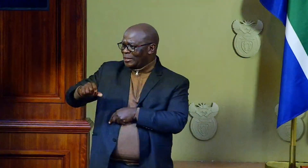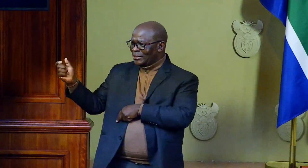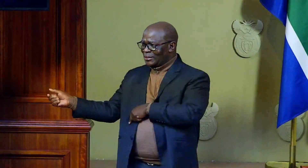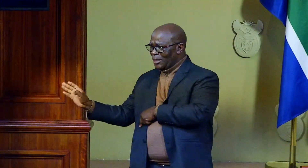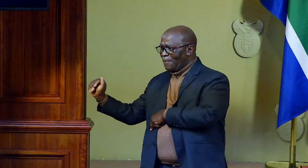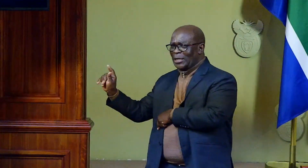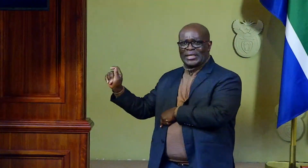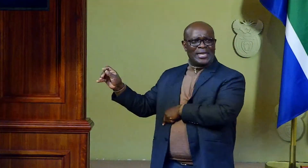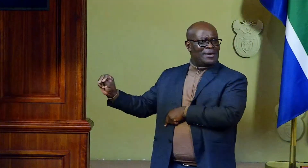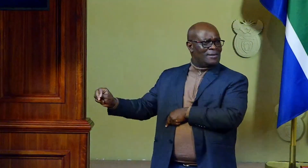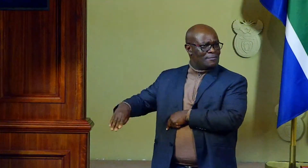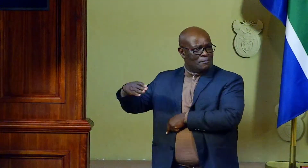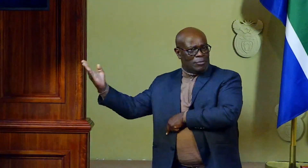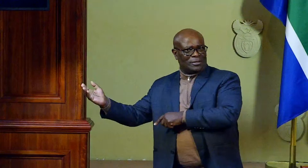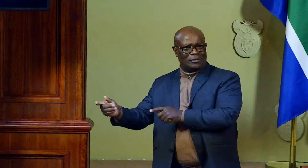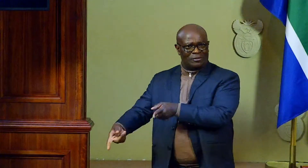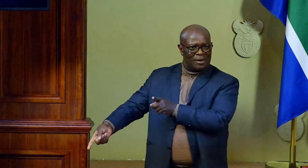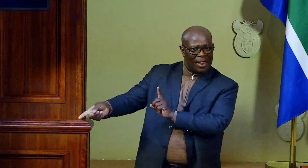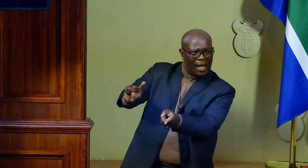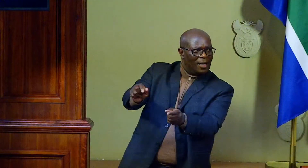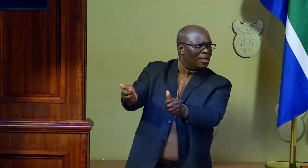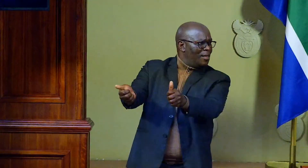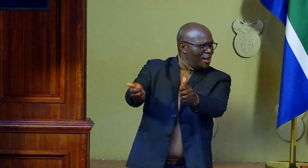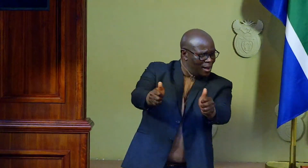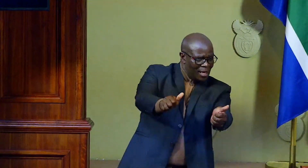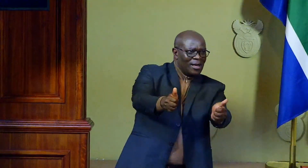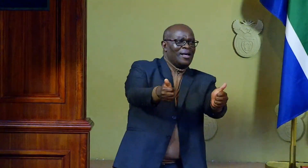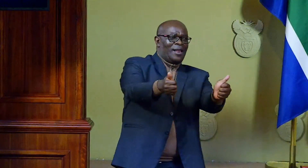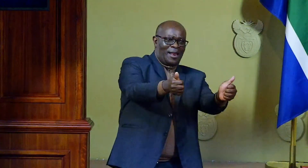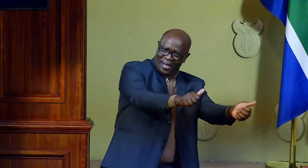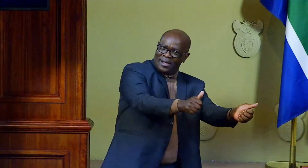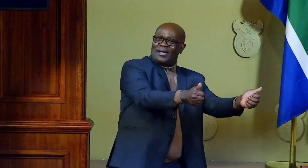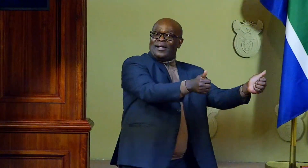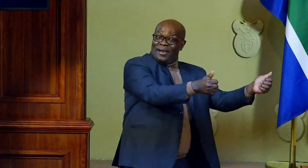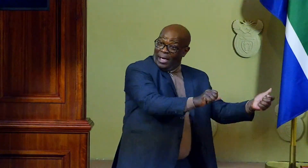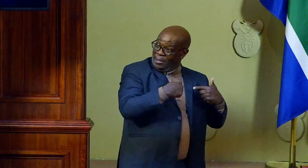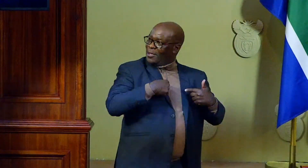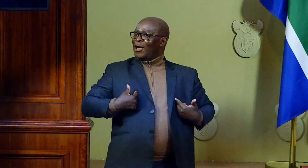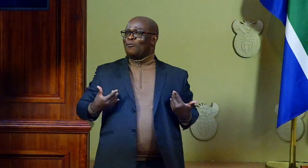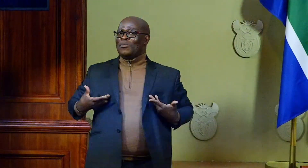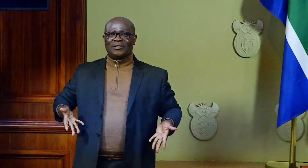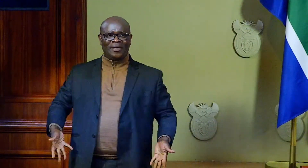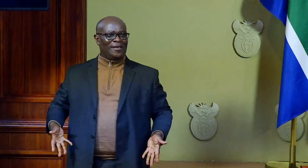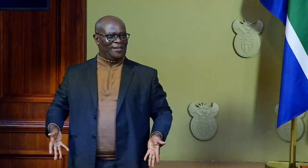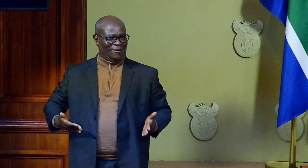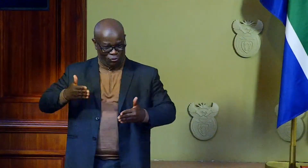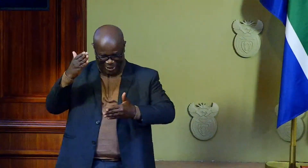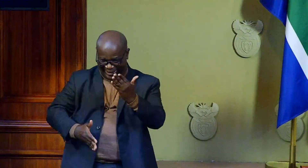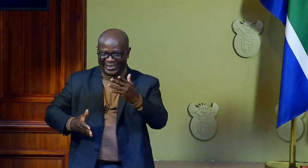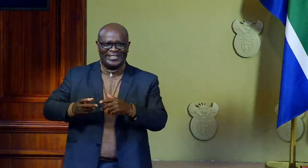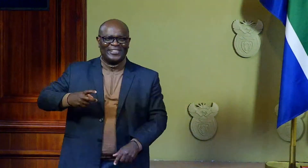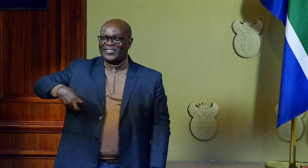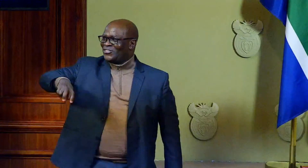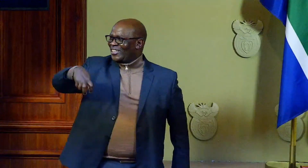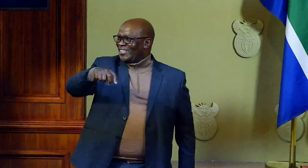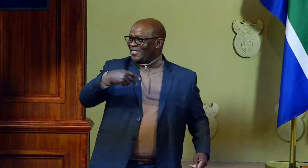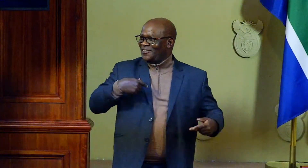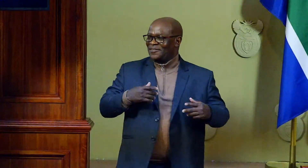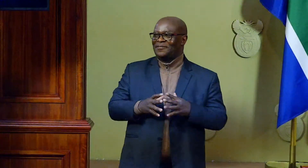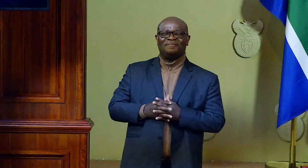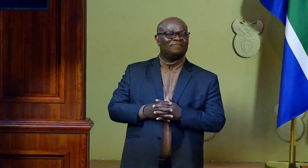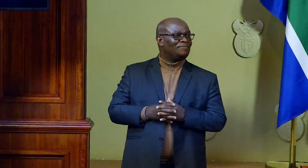journey. But they passed on the baton, and then from that generation up until